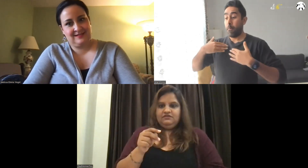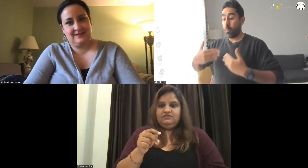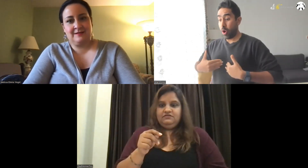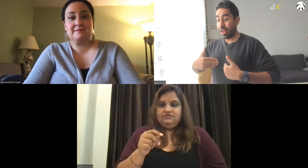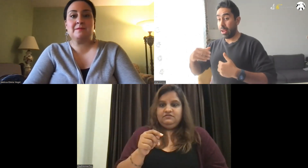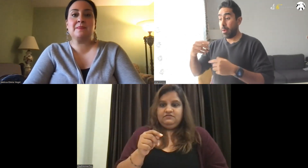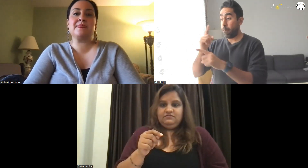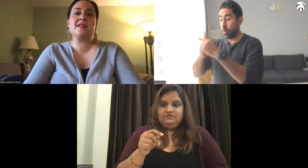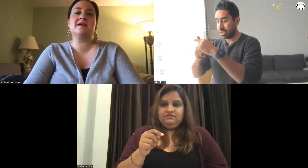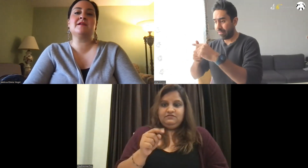two?